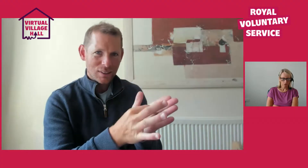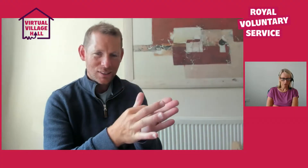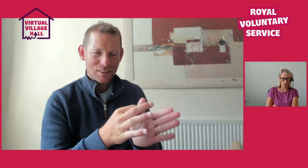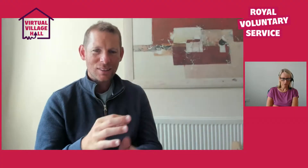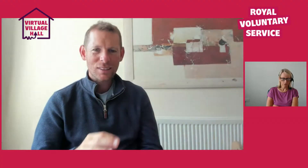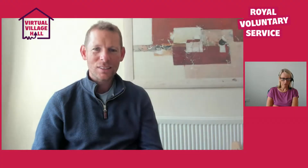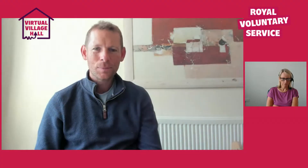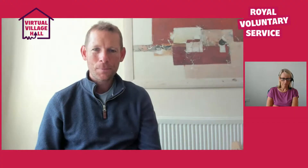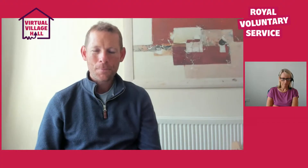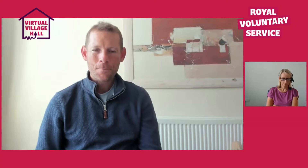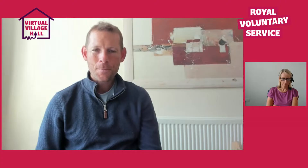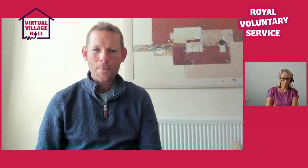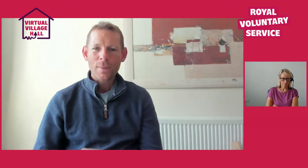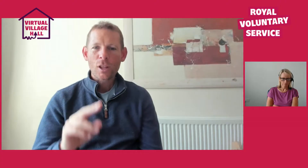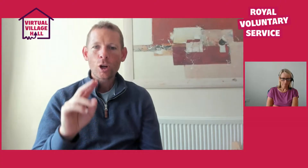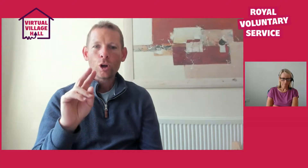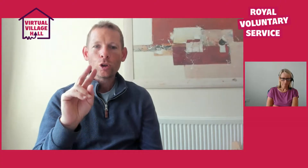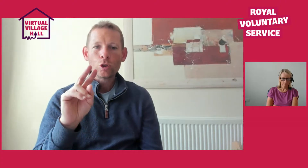2 hours,